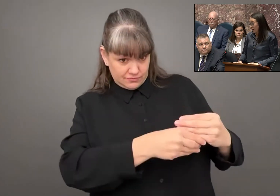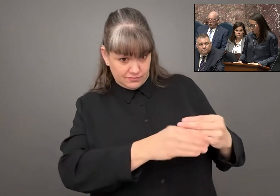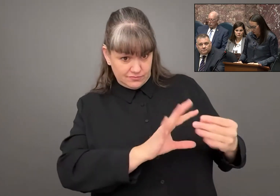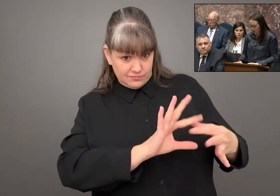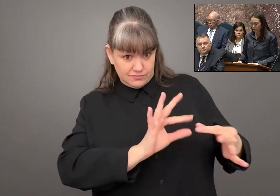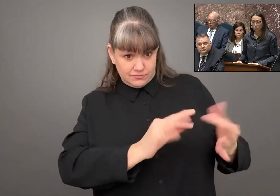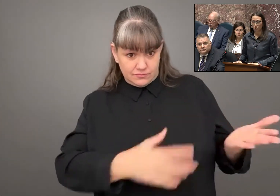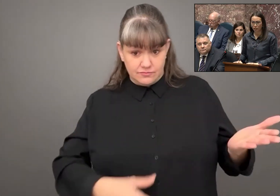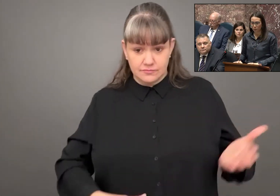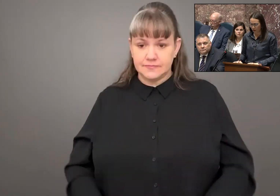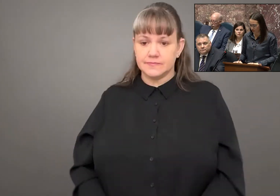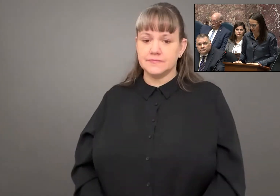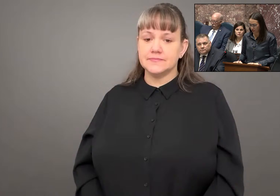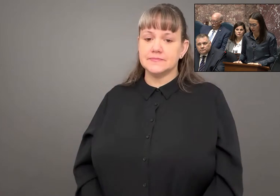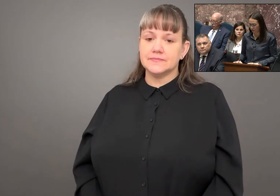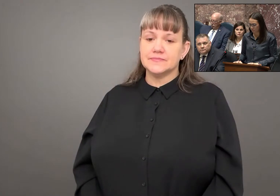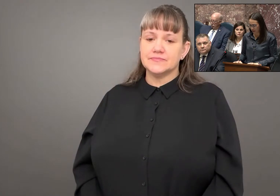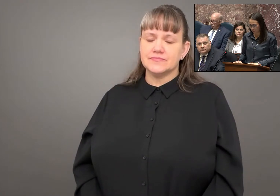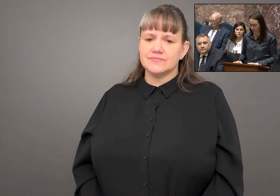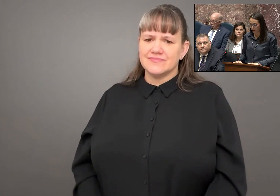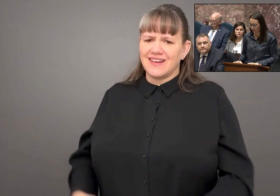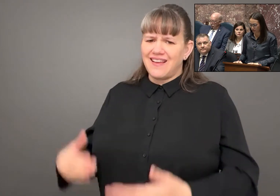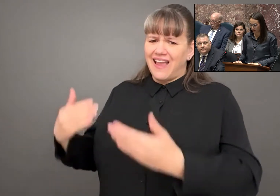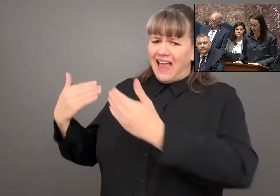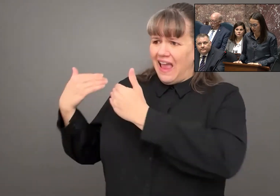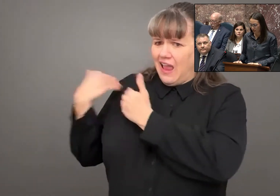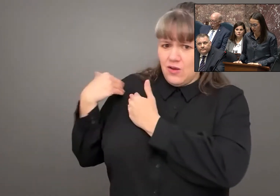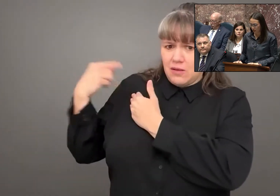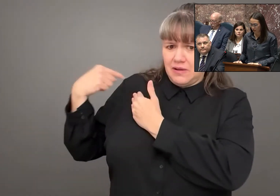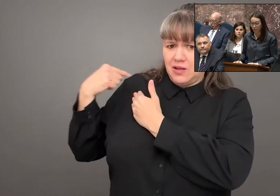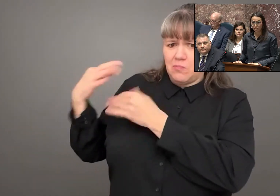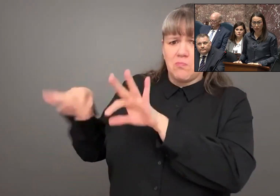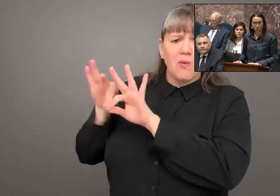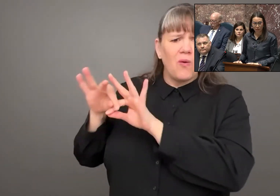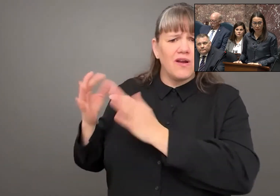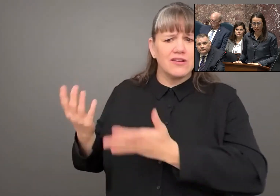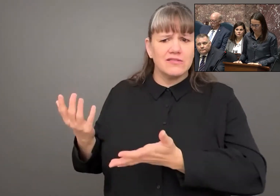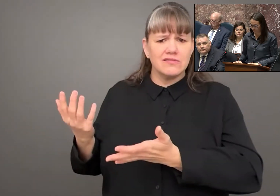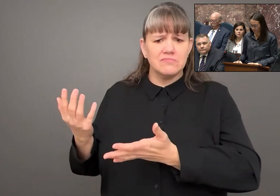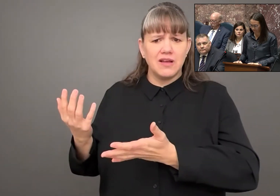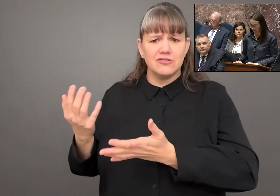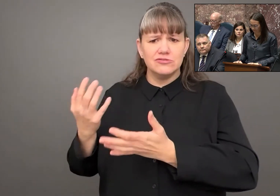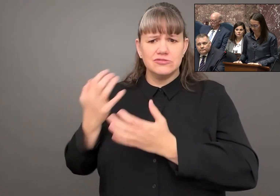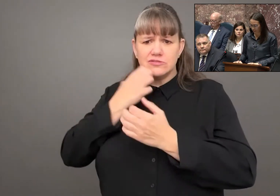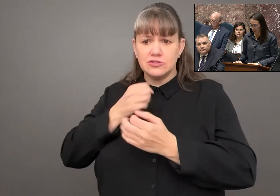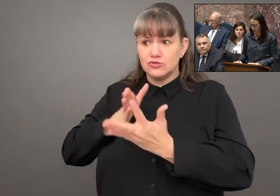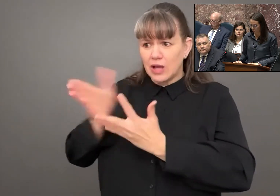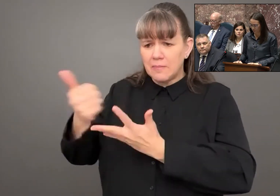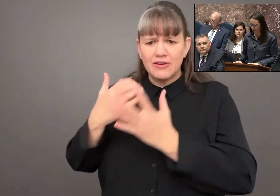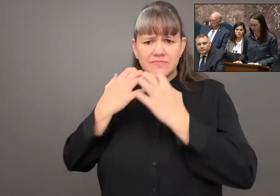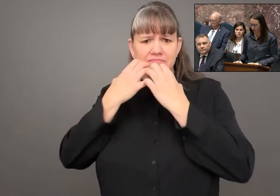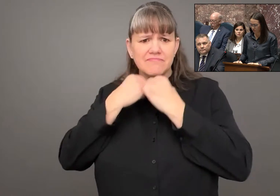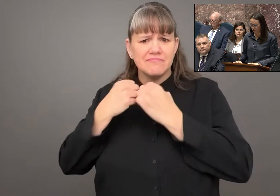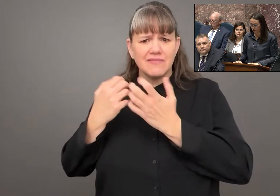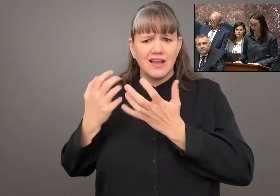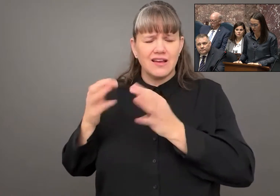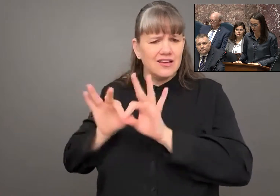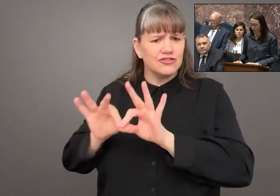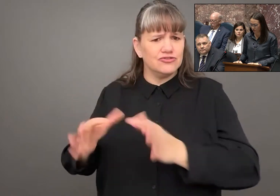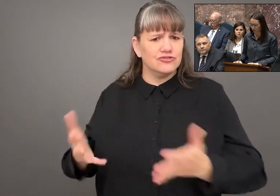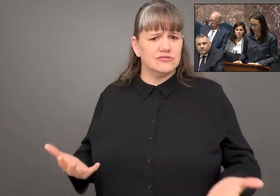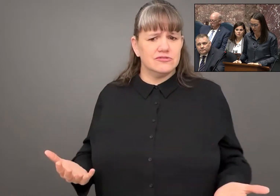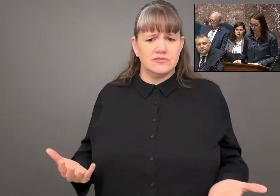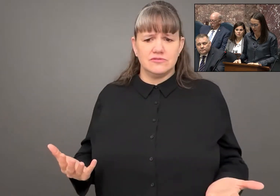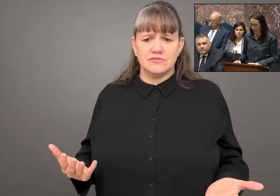Accountability matters, transparency matters, and this government has already been called the most